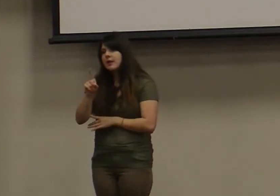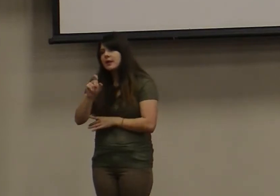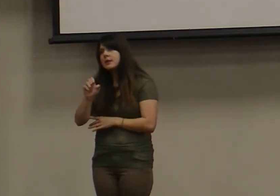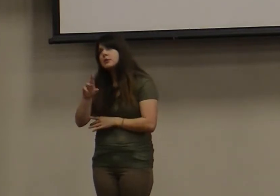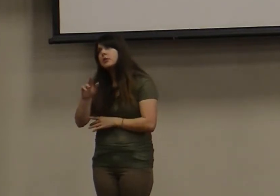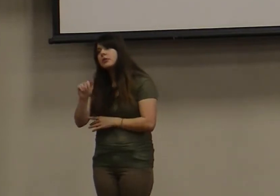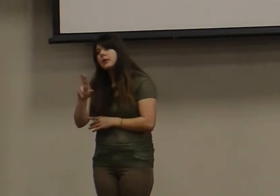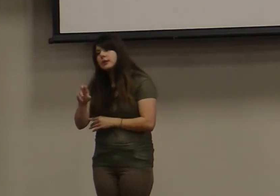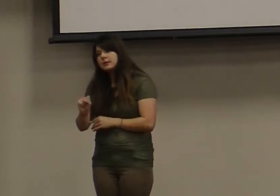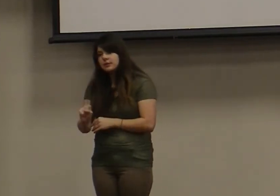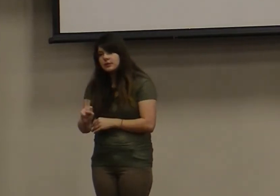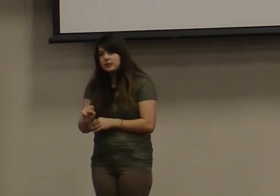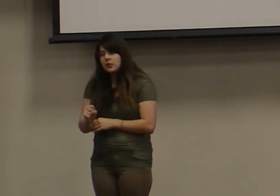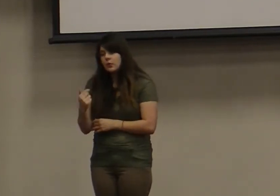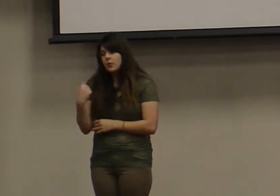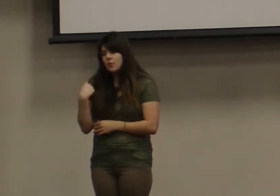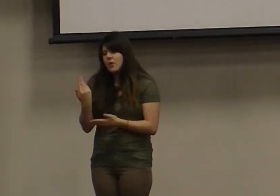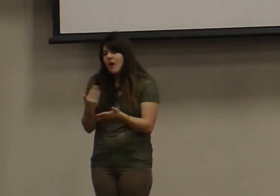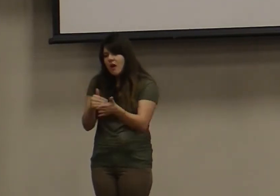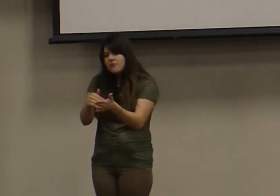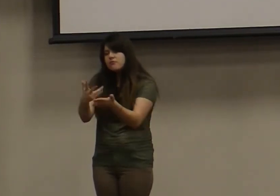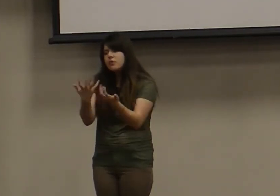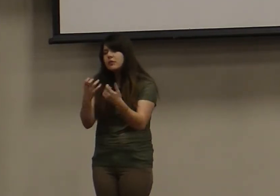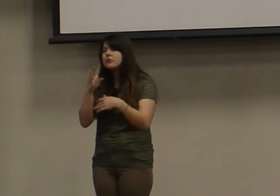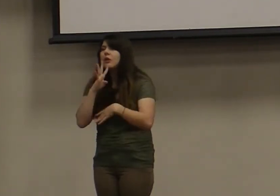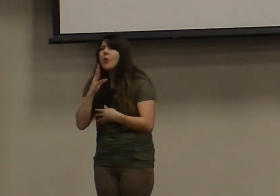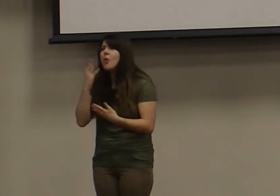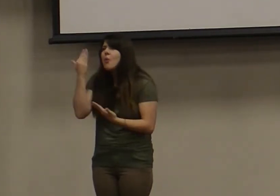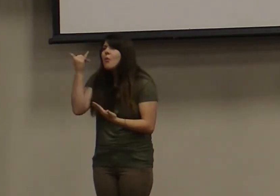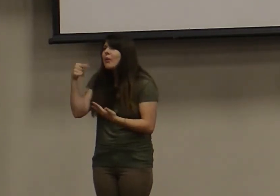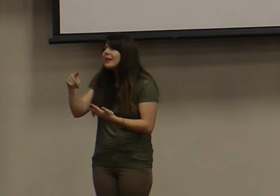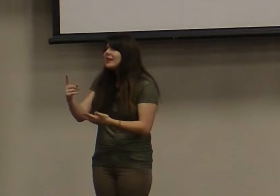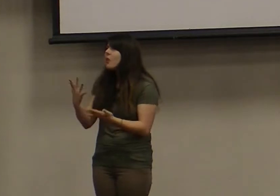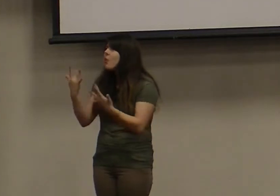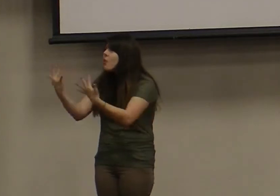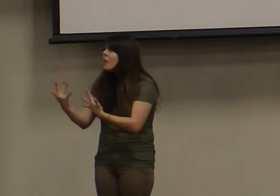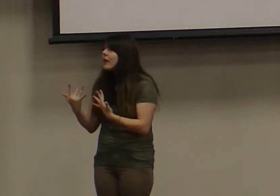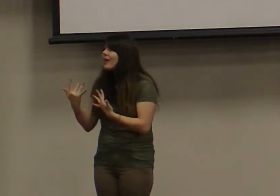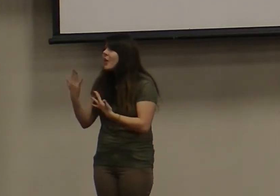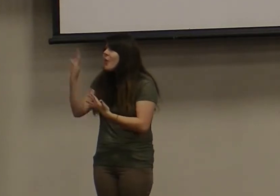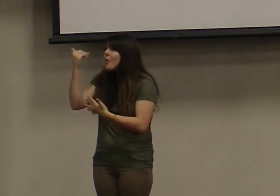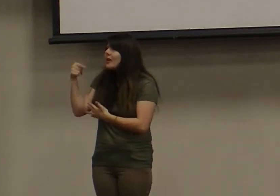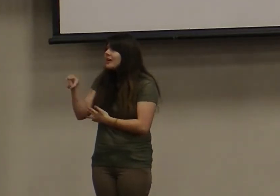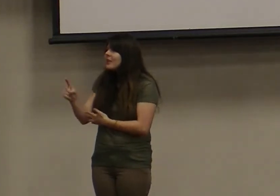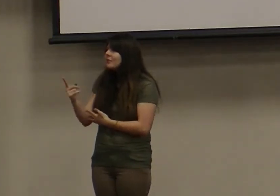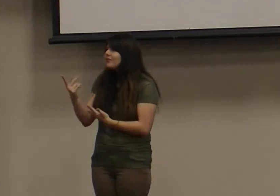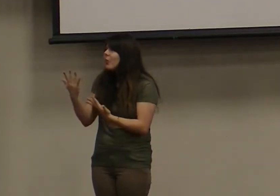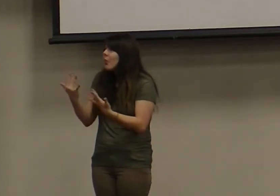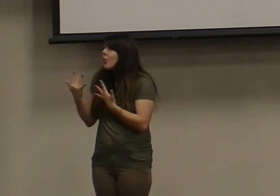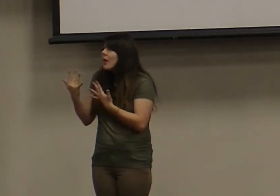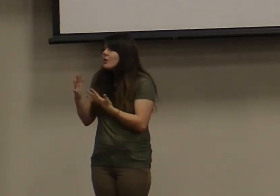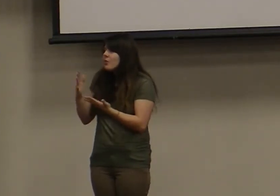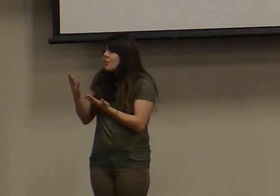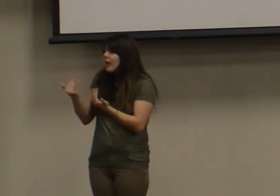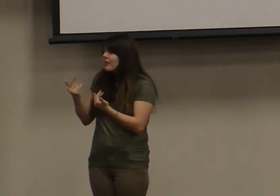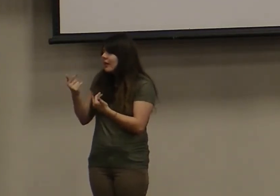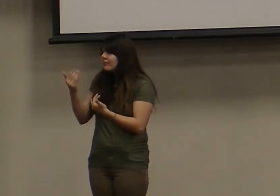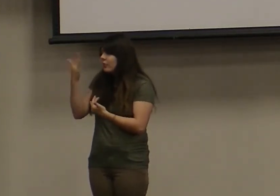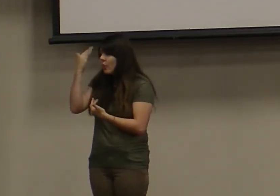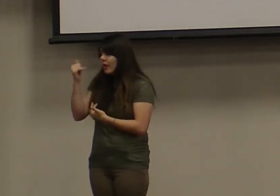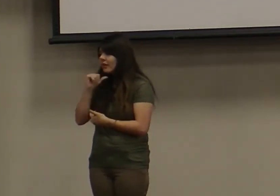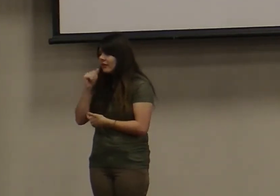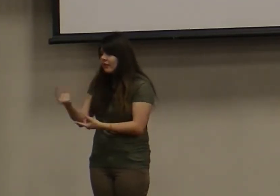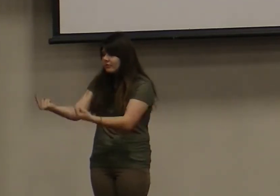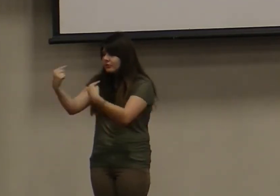We often want to talk about, well, why did he delay? Why did he wait? Why didn't he come sooner? Why didn't he, if he